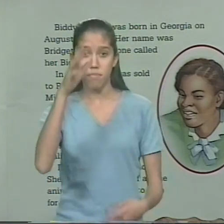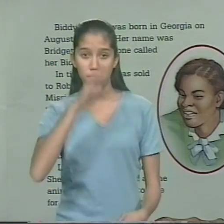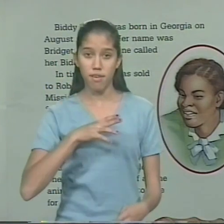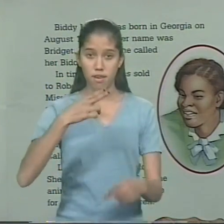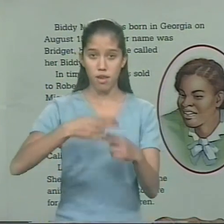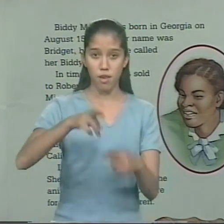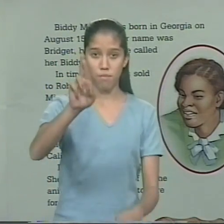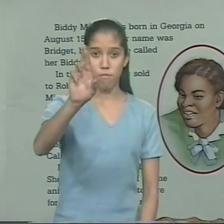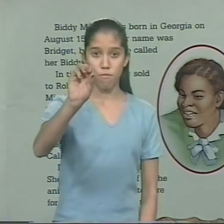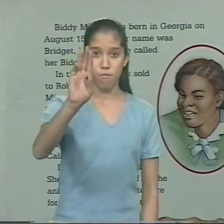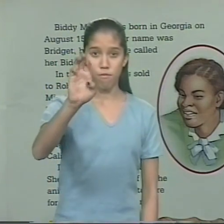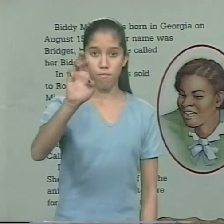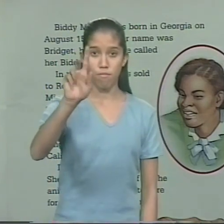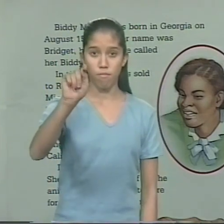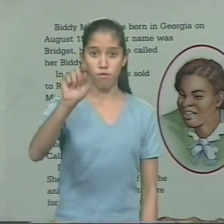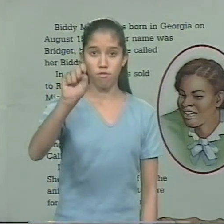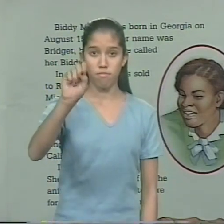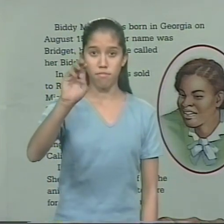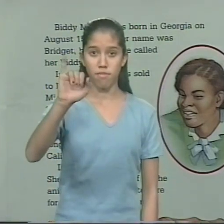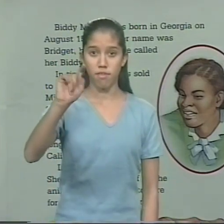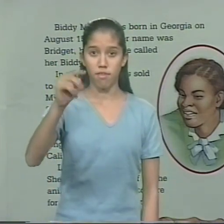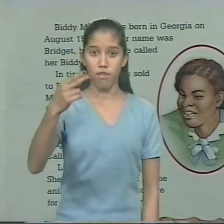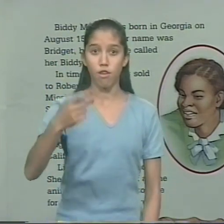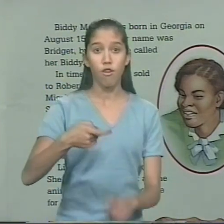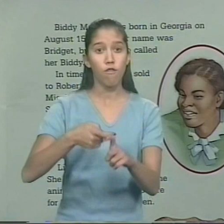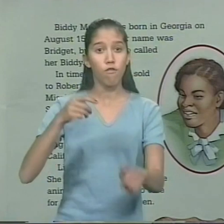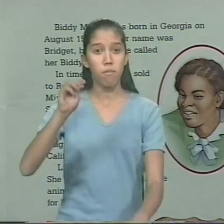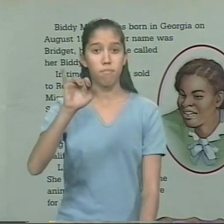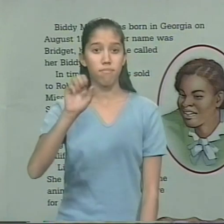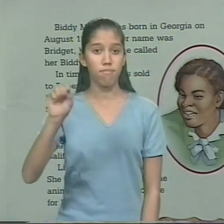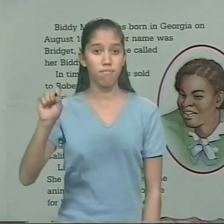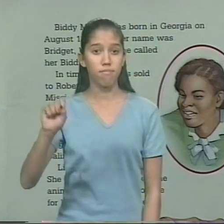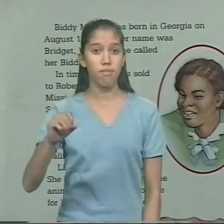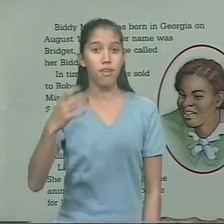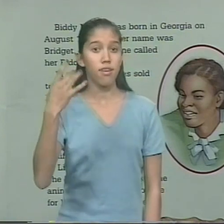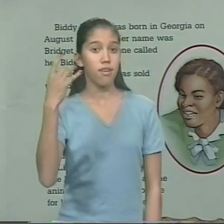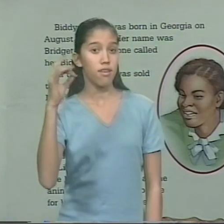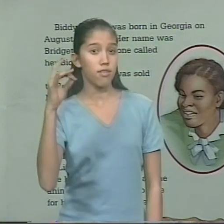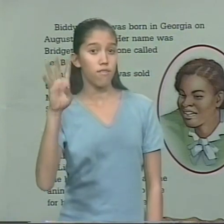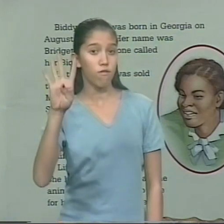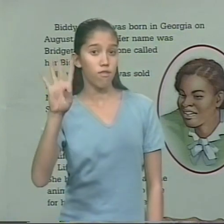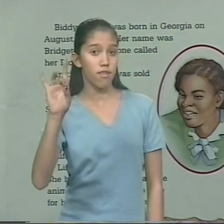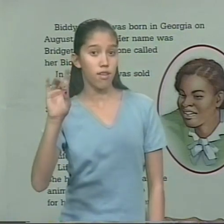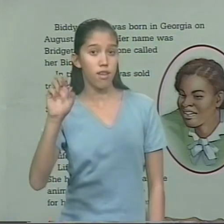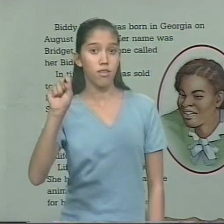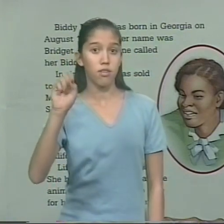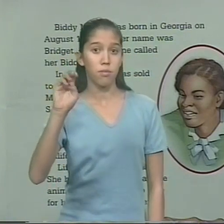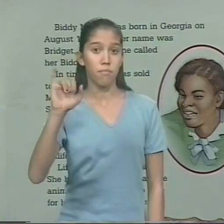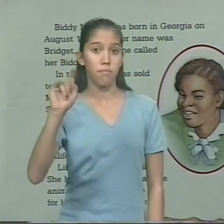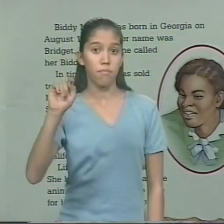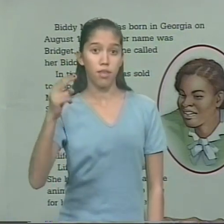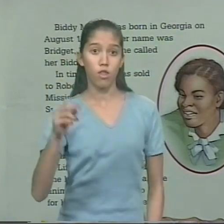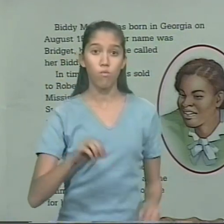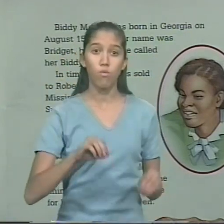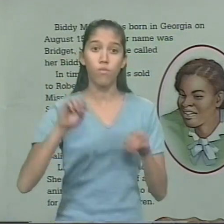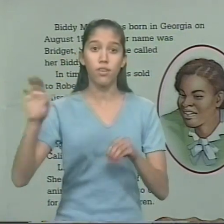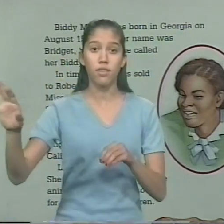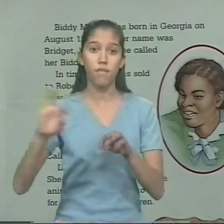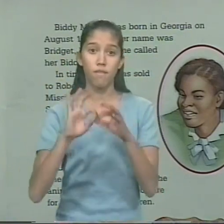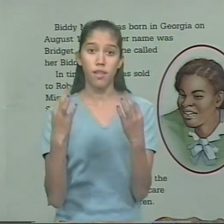time, Biddy was sold to Robert Smith of Mississippi. In 1848, Smith moved